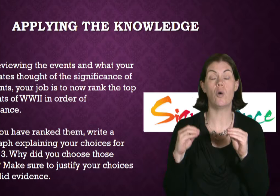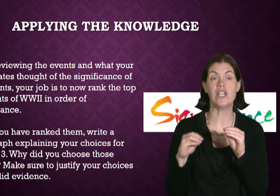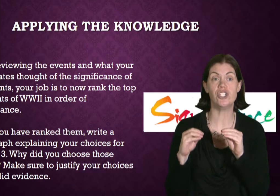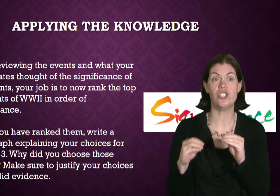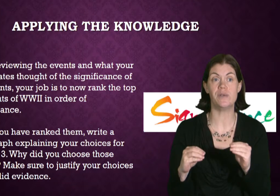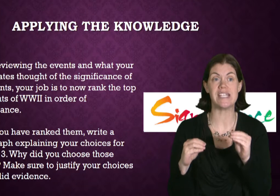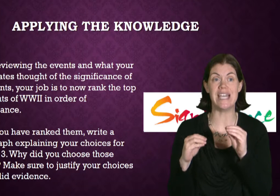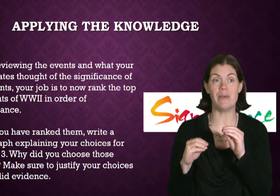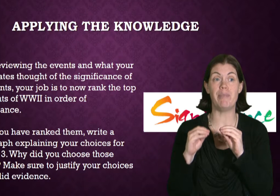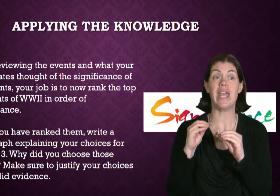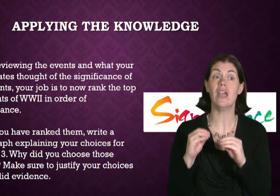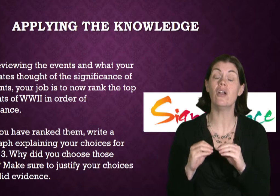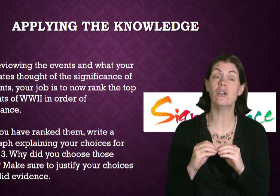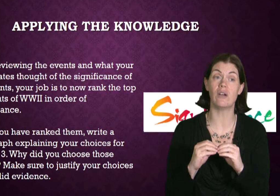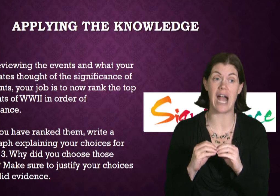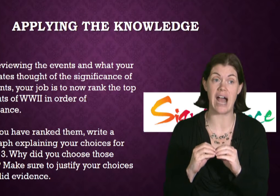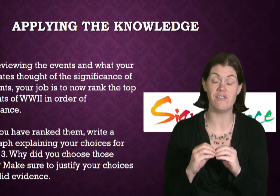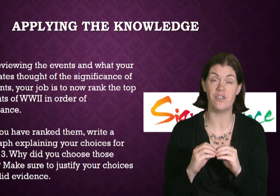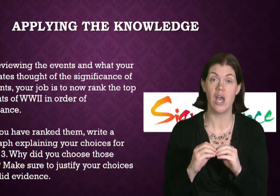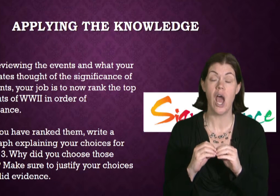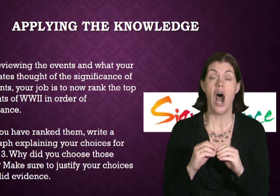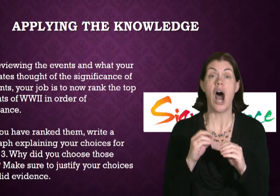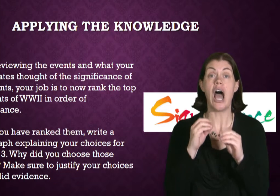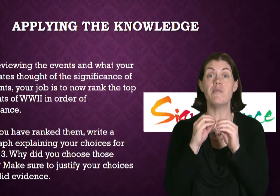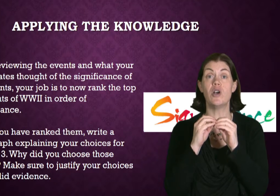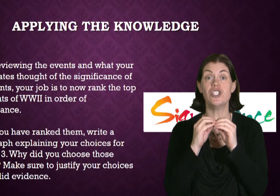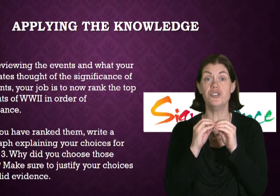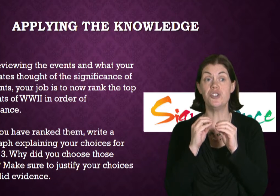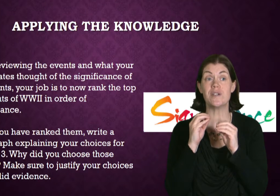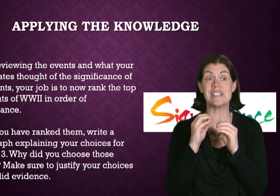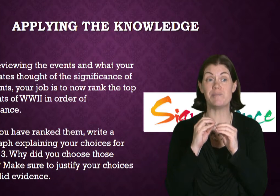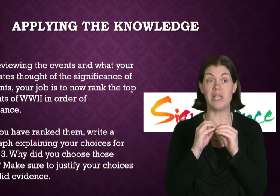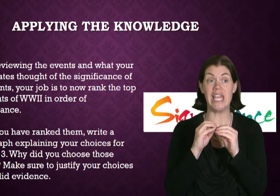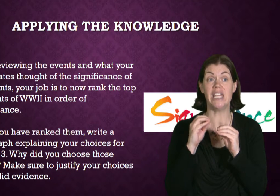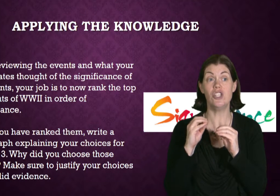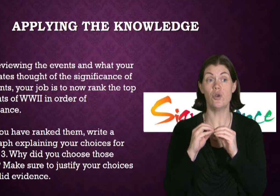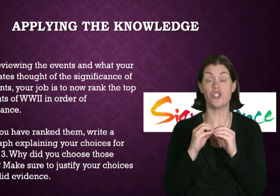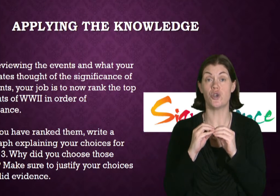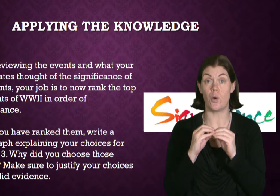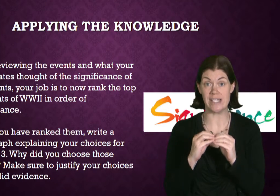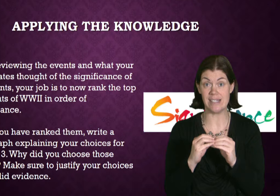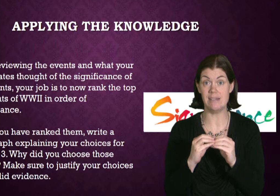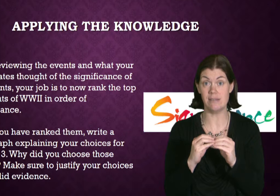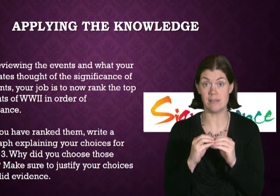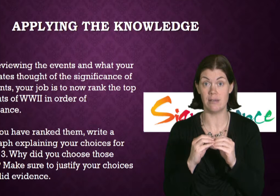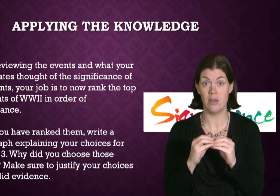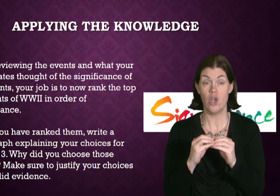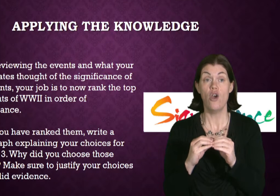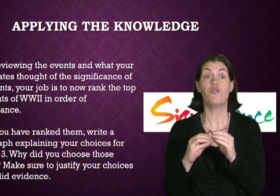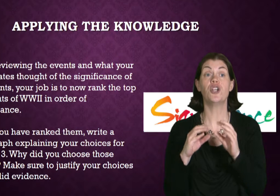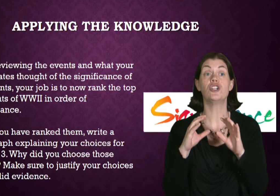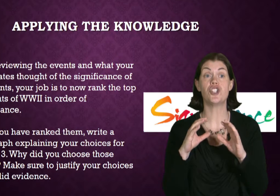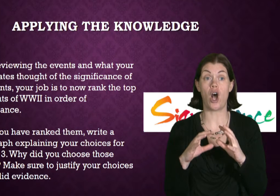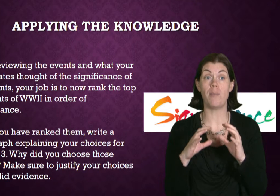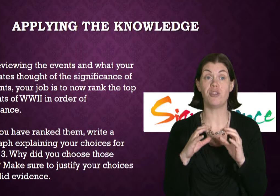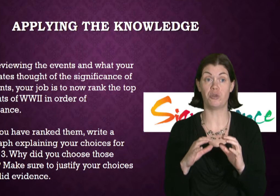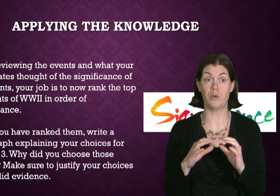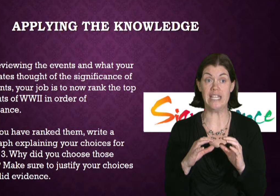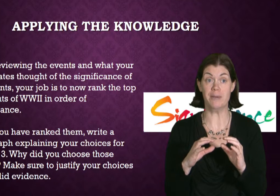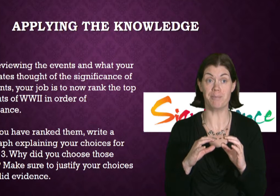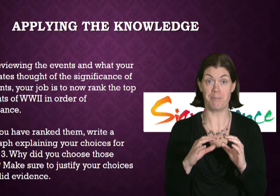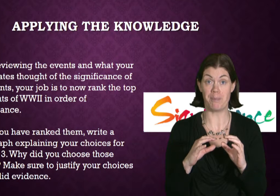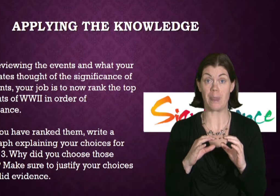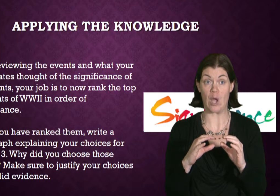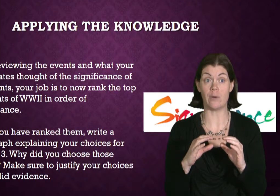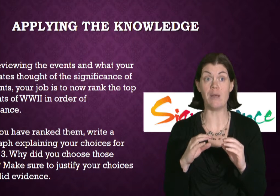now going to do is in a paragraph, I want you to explain your choices for your top